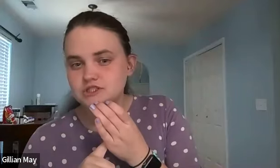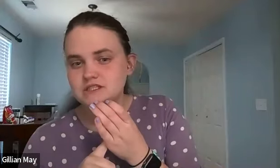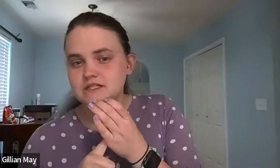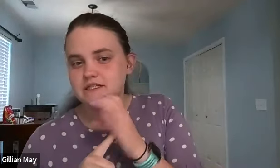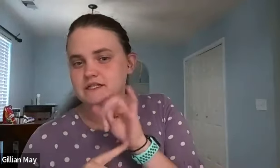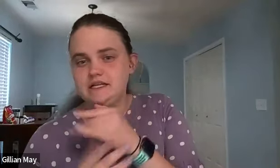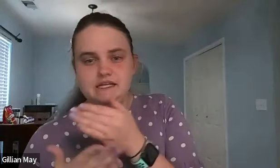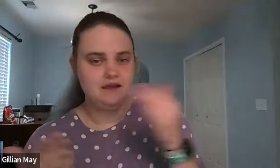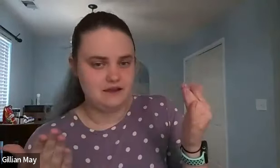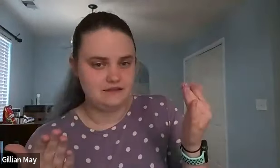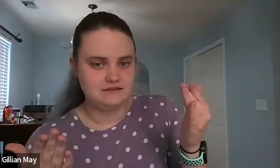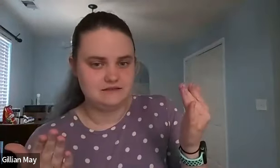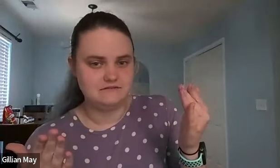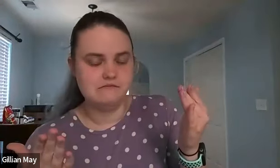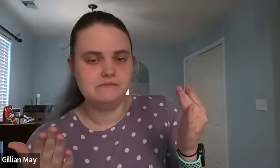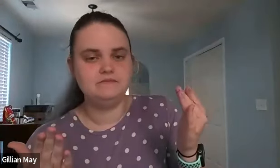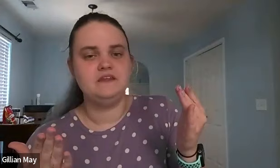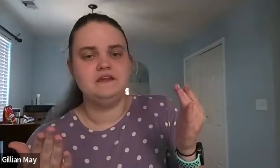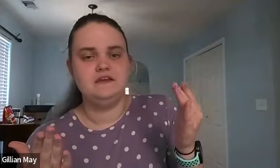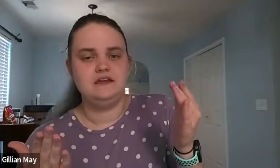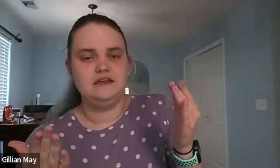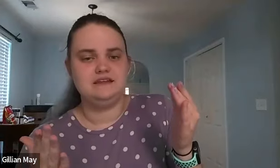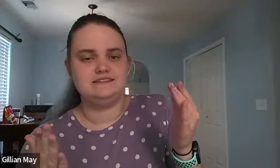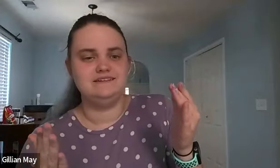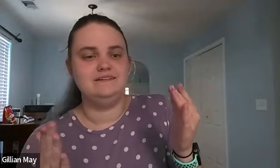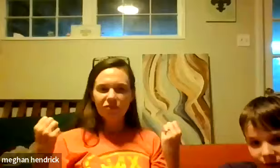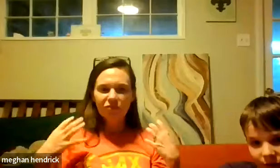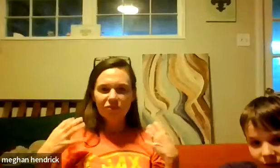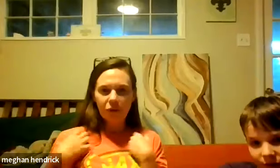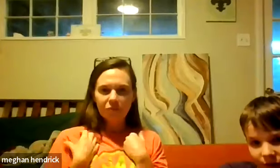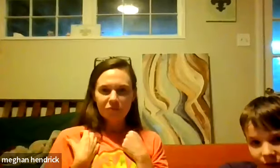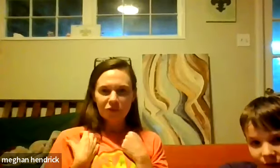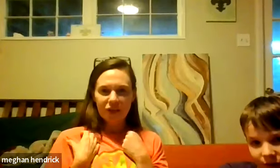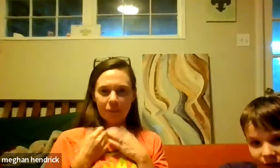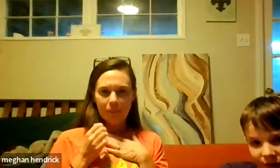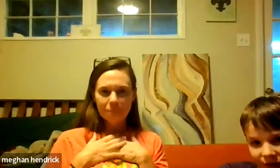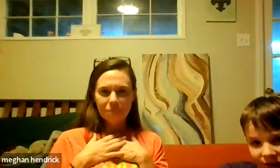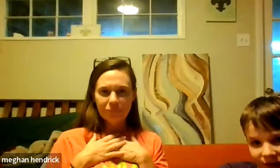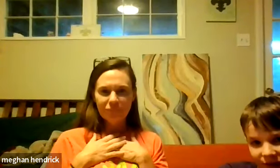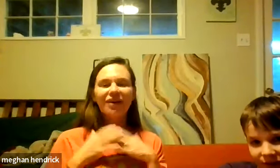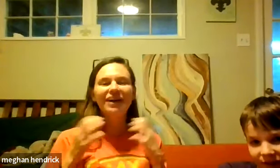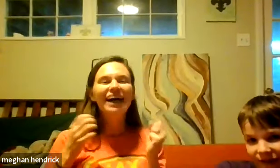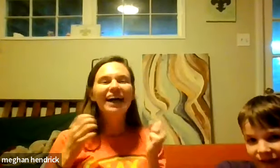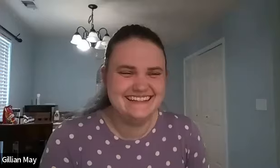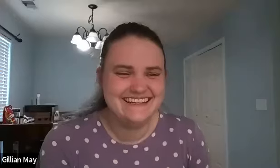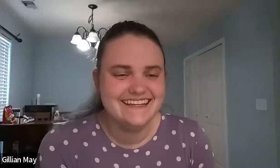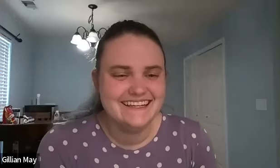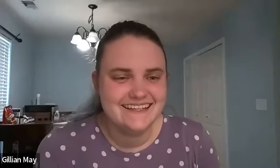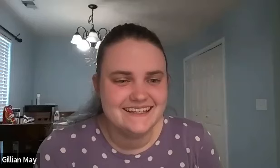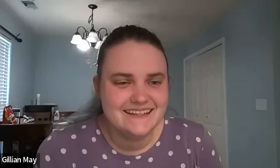culture? Any kinds? So I noticed that. Oh, sorry. No, you go ahead. You go ahead. I've noticed that